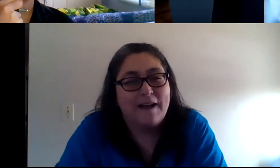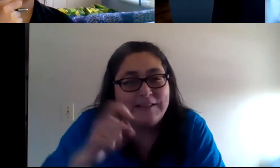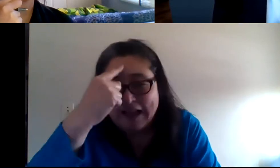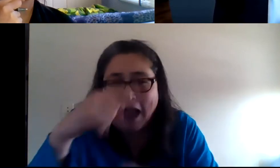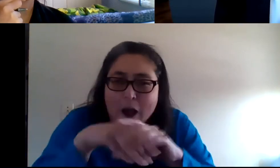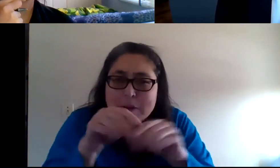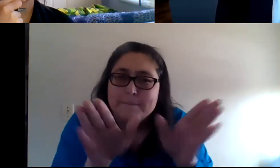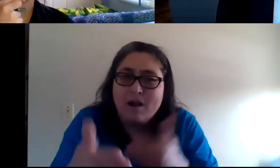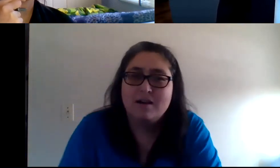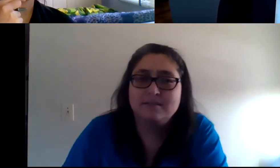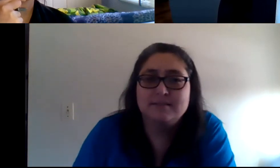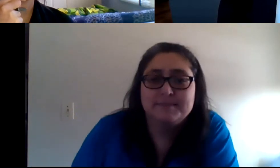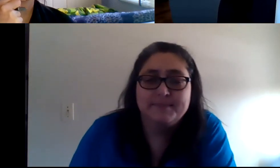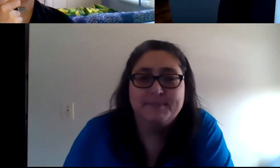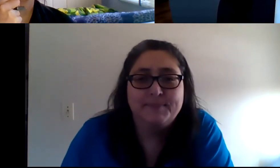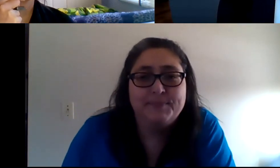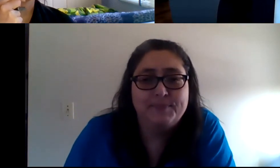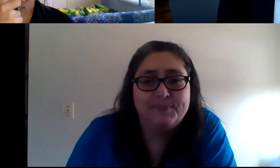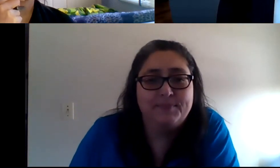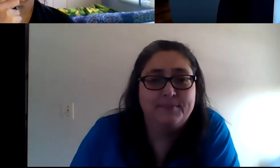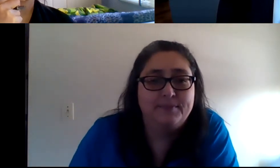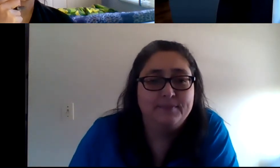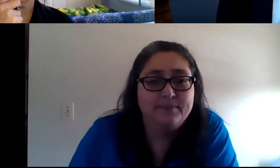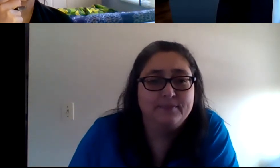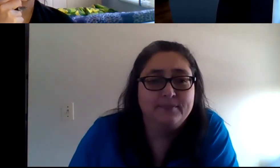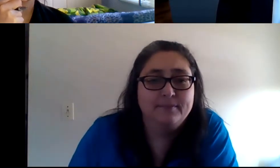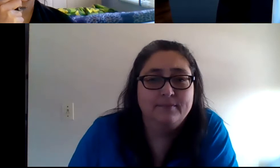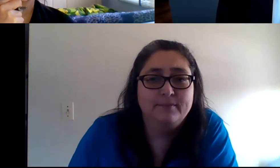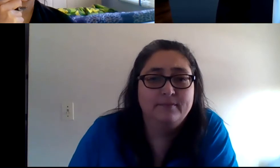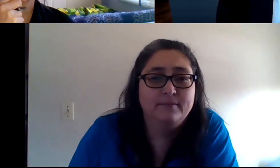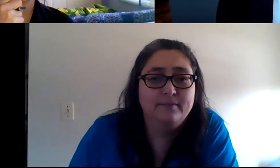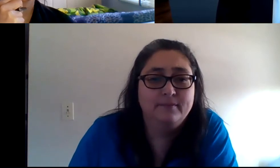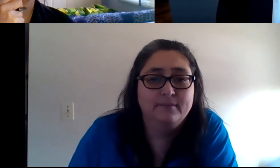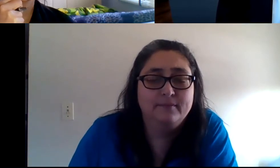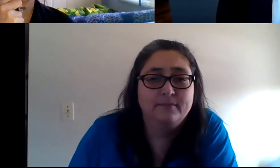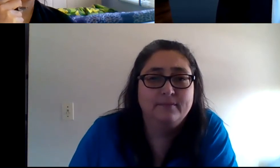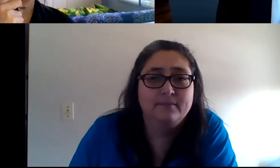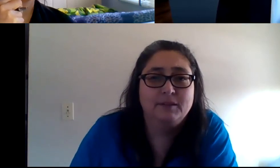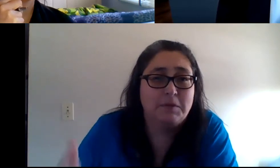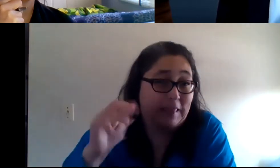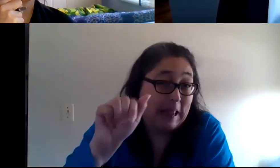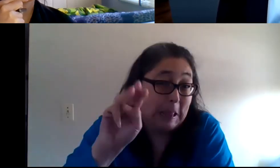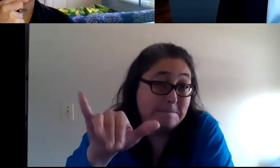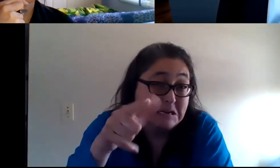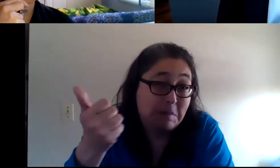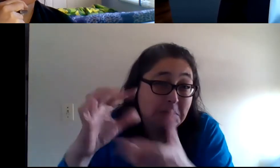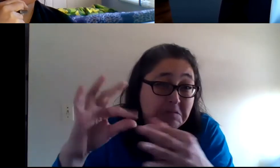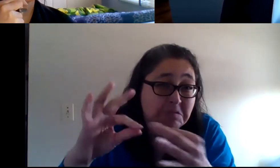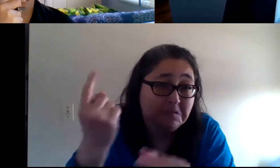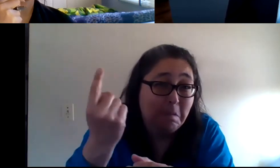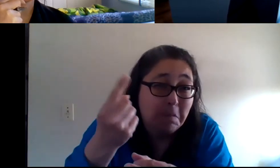actually removing some of the barriers themselves. Like I said, not on purpose. A lot of people just create barriers without even realizing they're